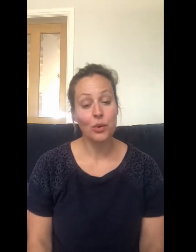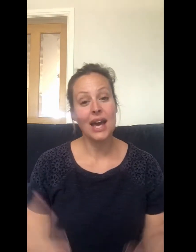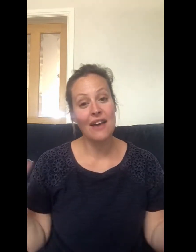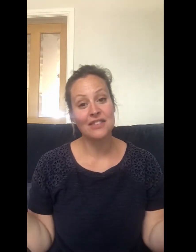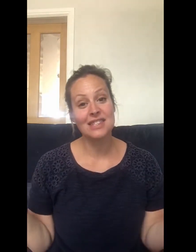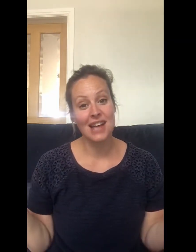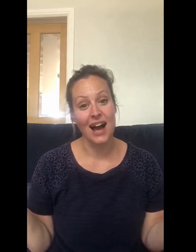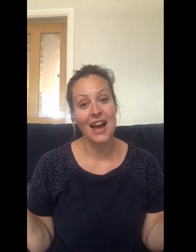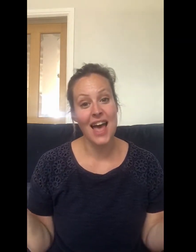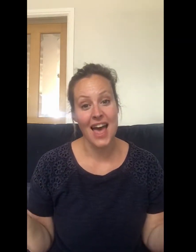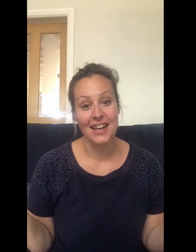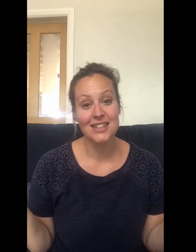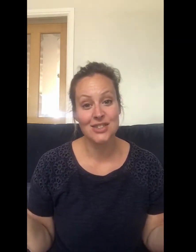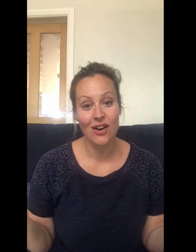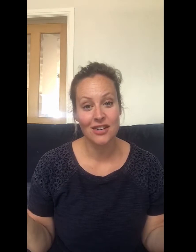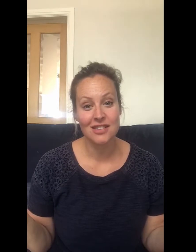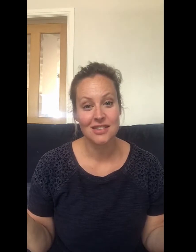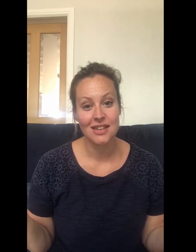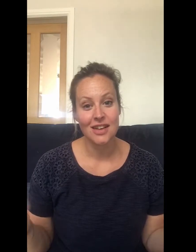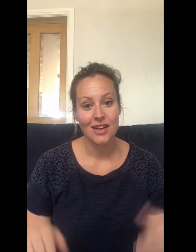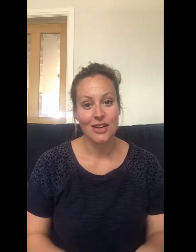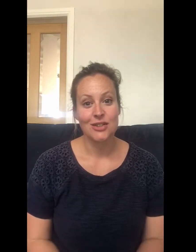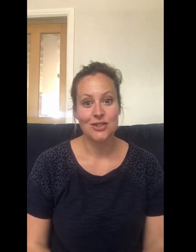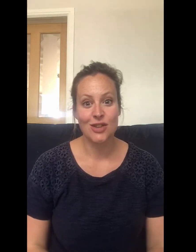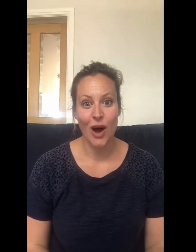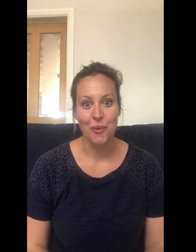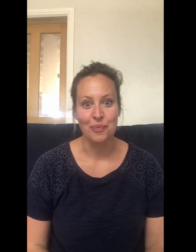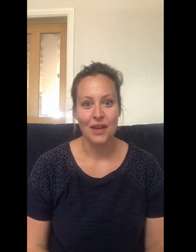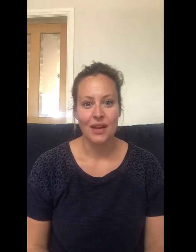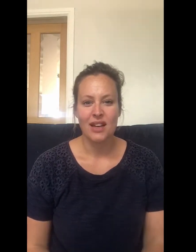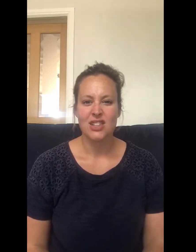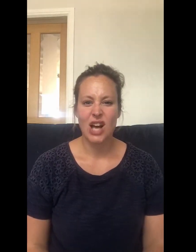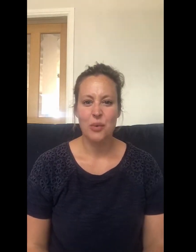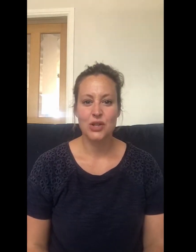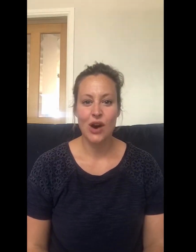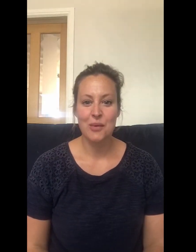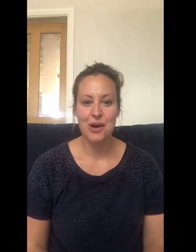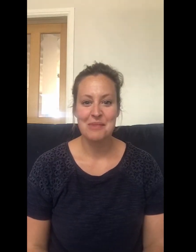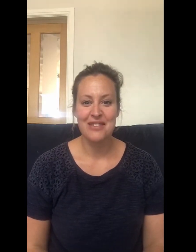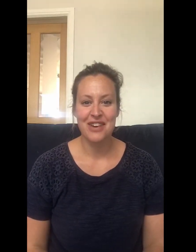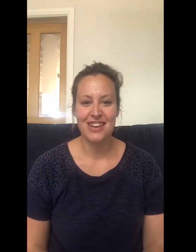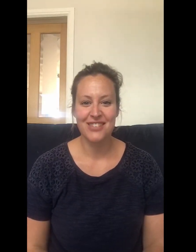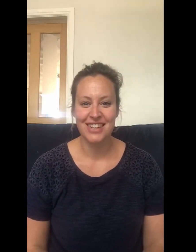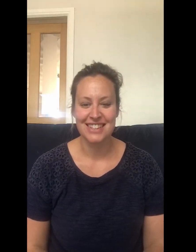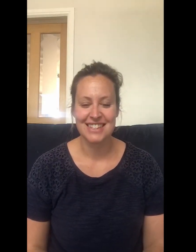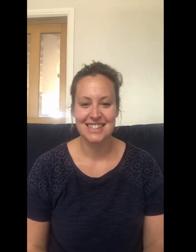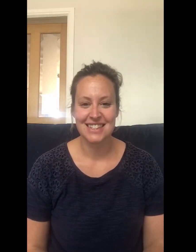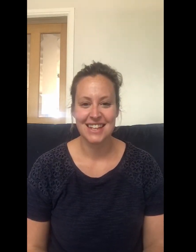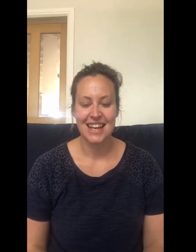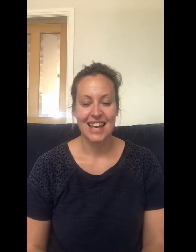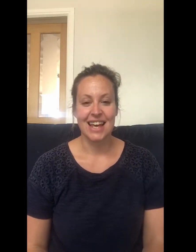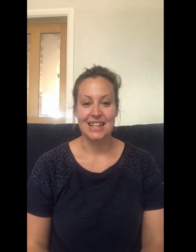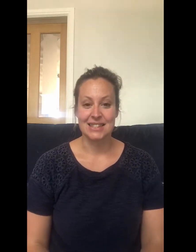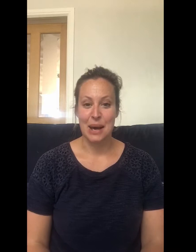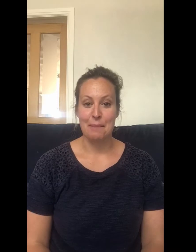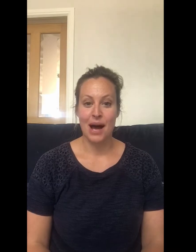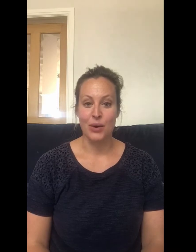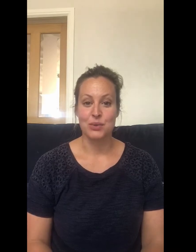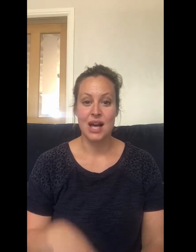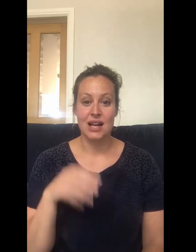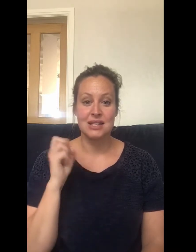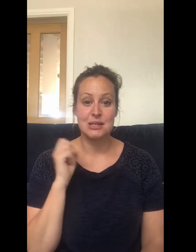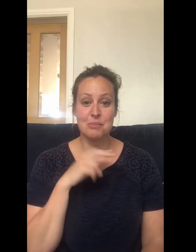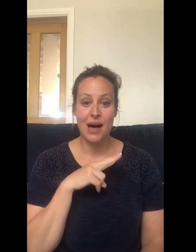We haven't sang any songs. So, shall we try one of my favourites? It's